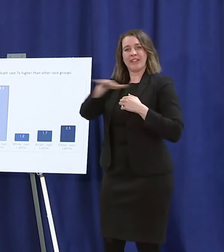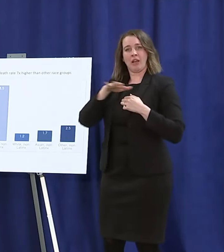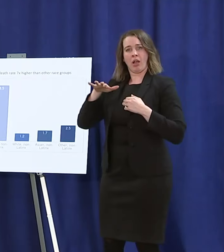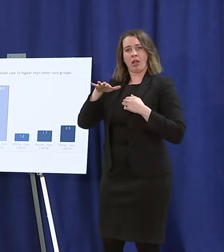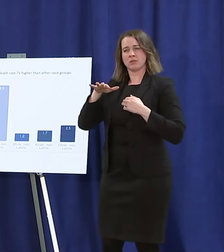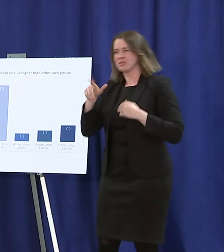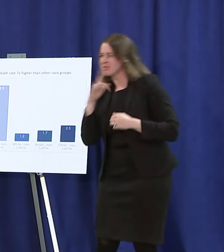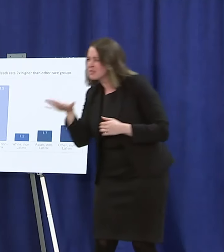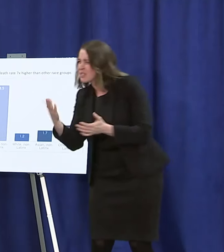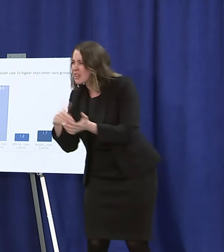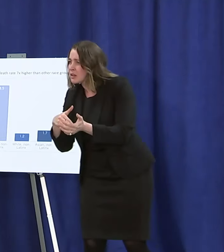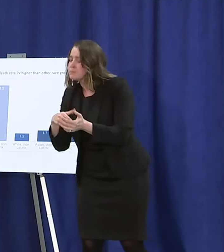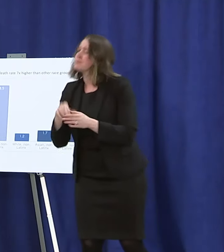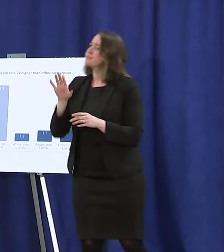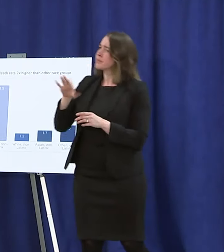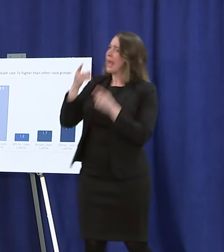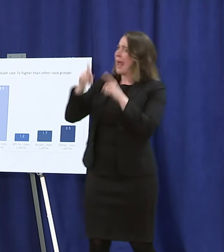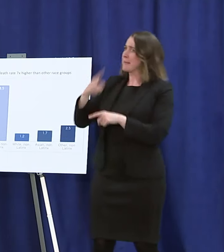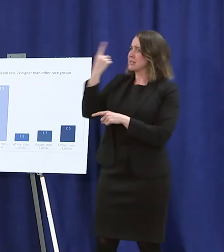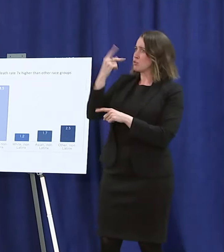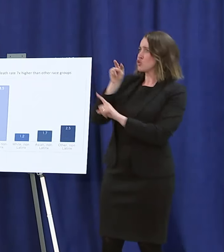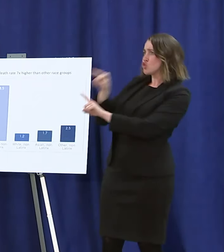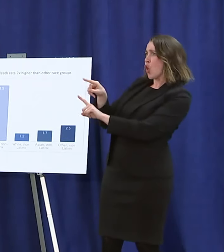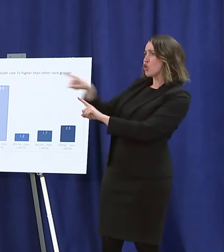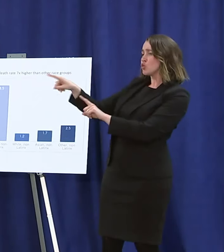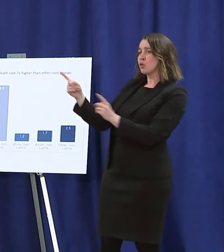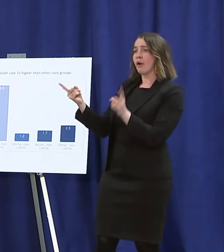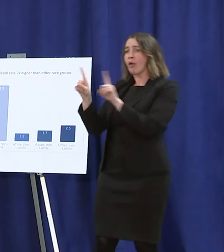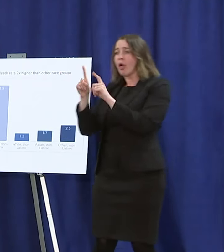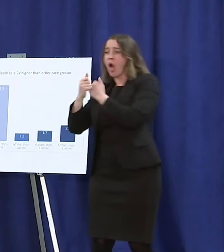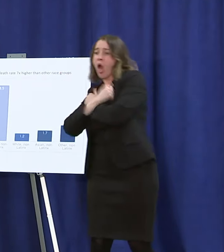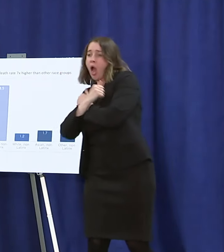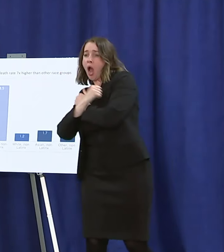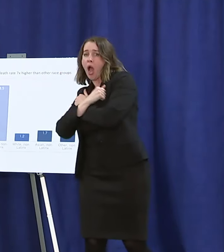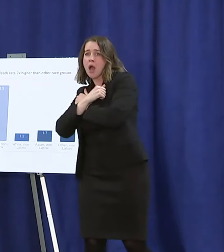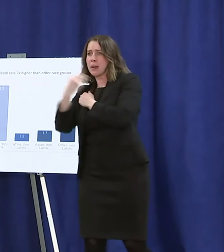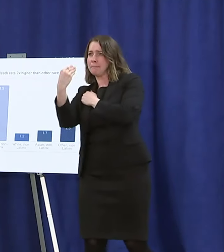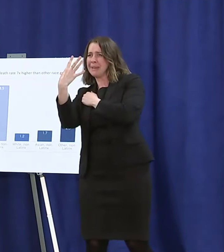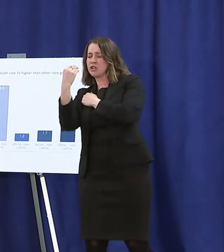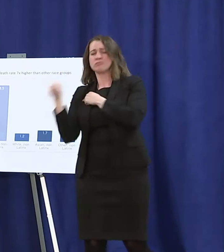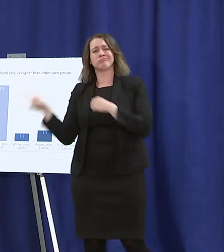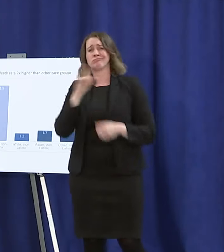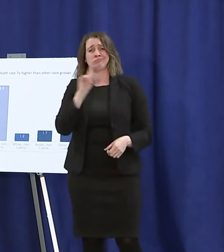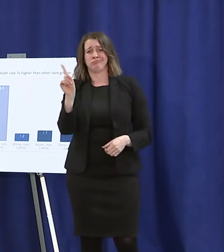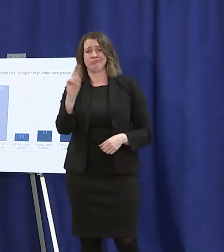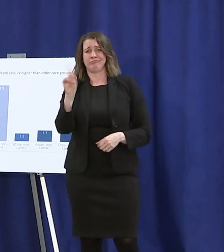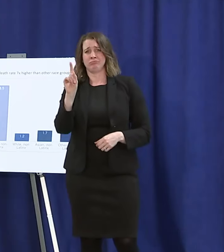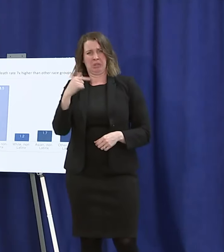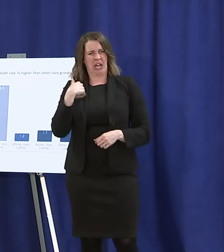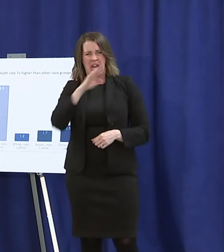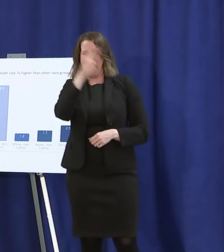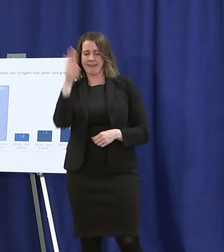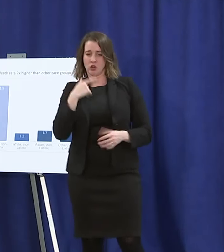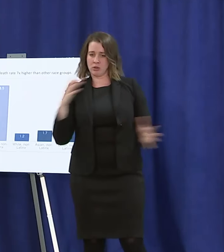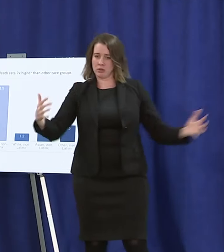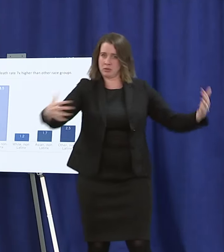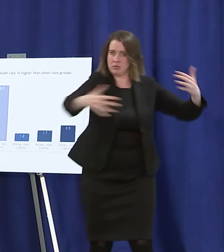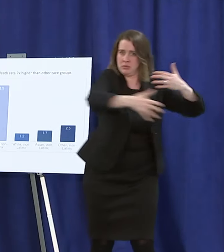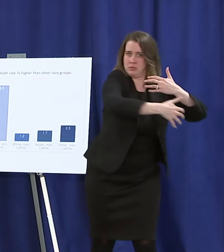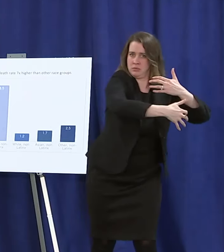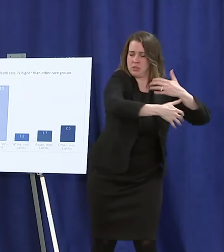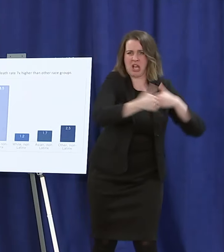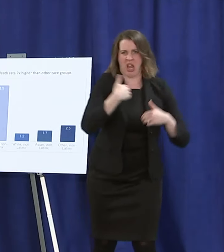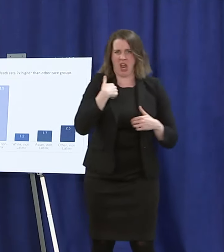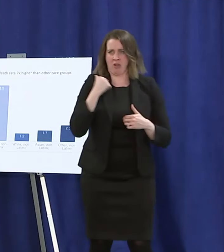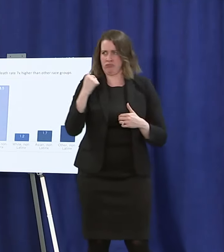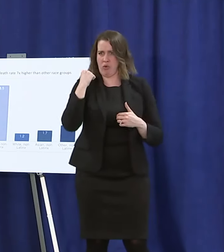Soldier Field today, taking pictures of people standing very close, arms around them, as it was described. No. I didn't have my arms around anybody. I don't put my